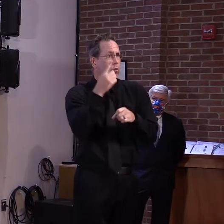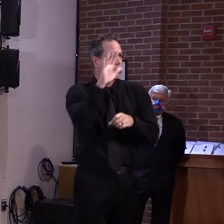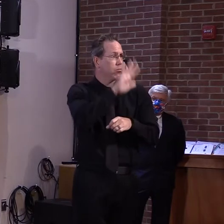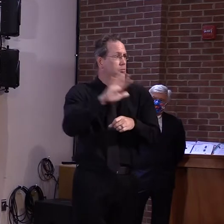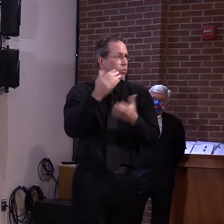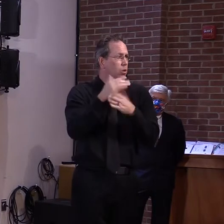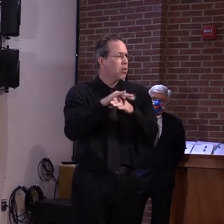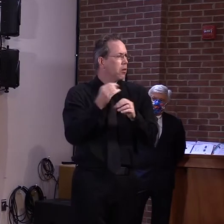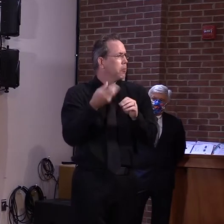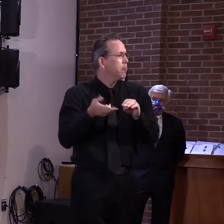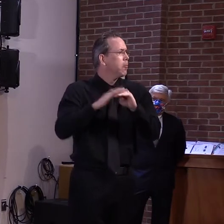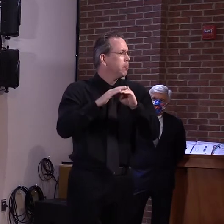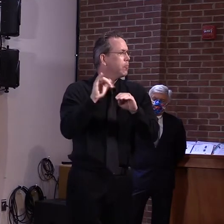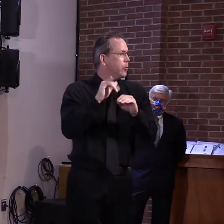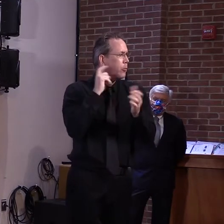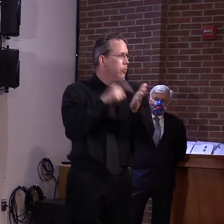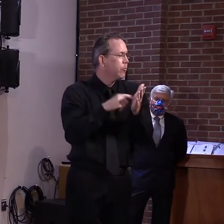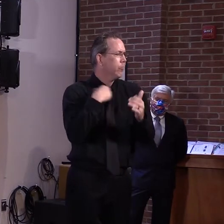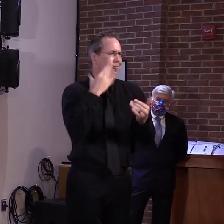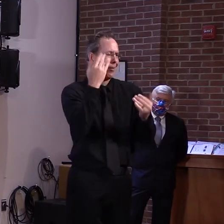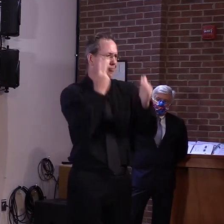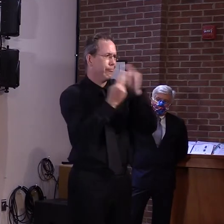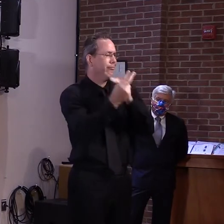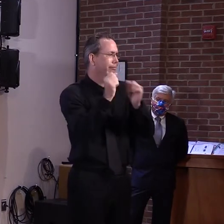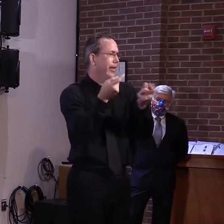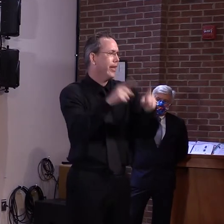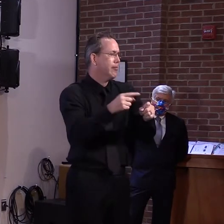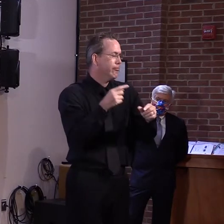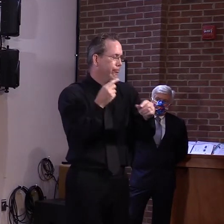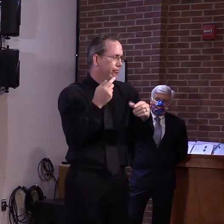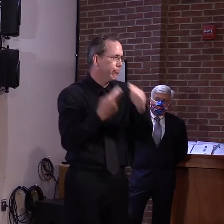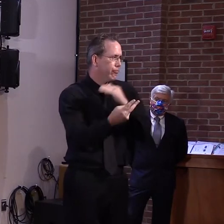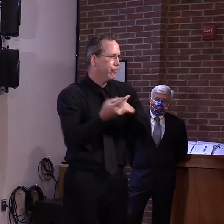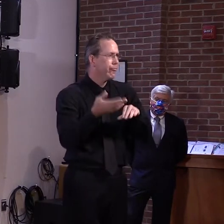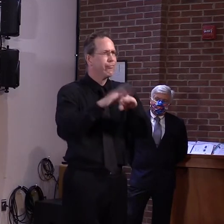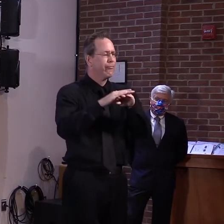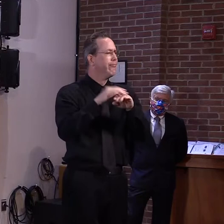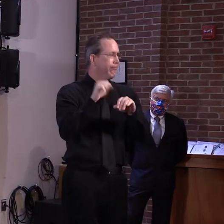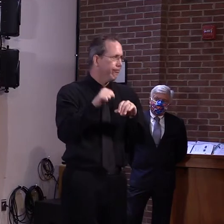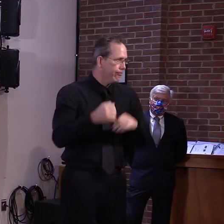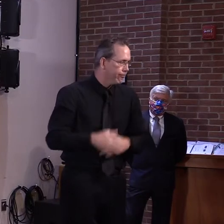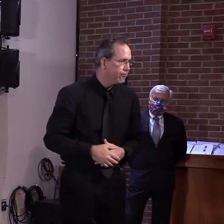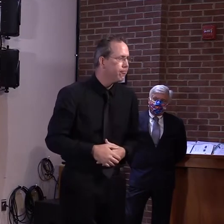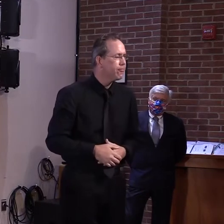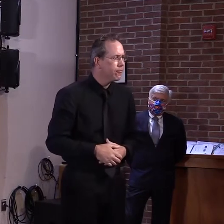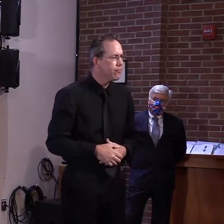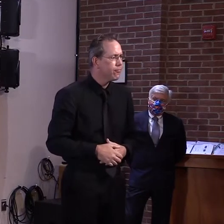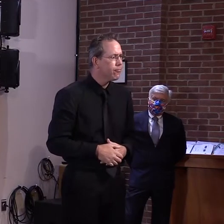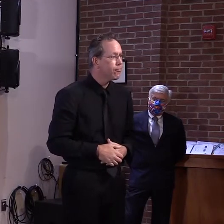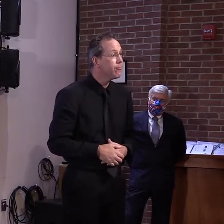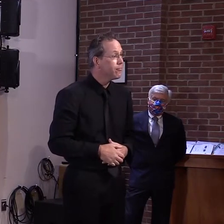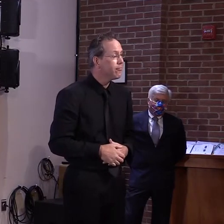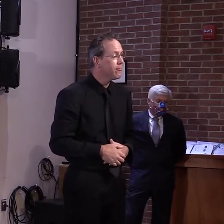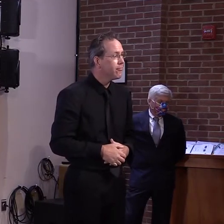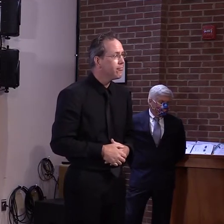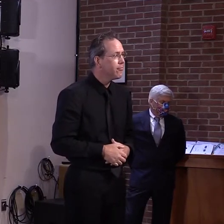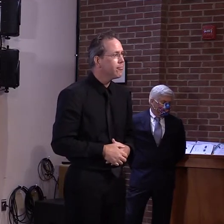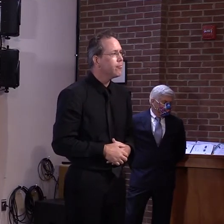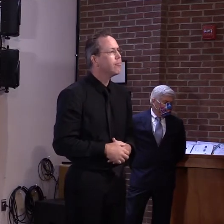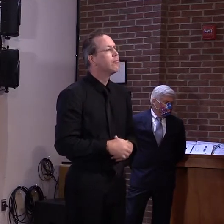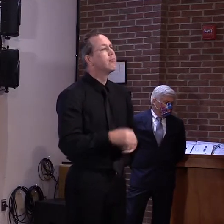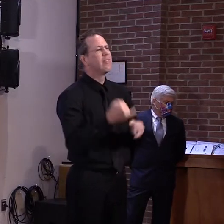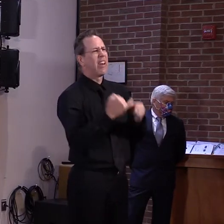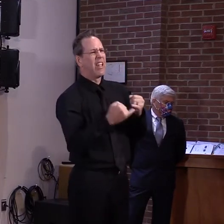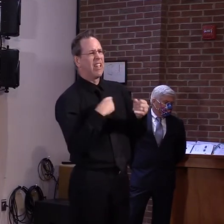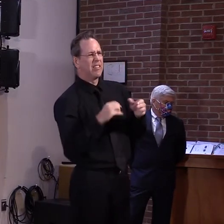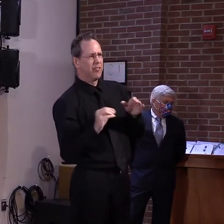12 restart happening throughout the region, a lot of testing going on that's not all that unexpected. And then last but not least, turning to the